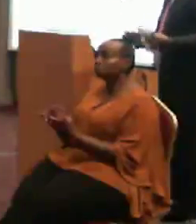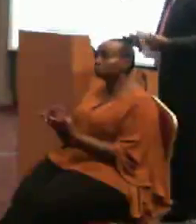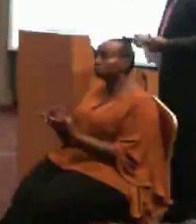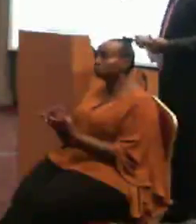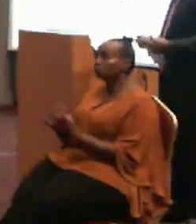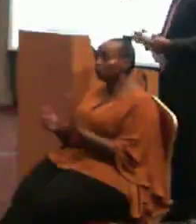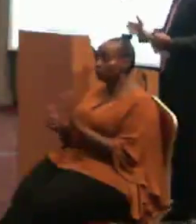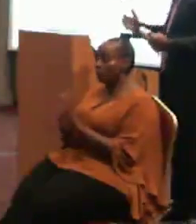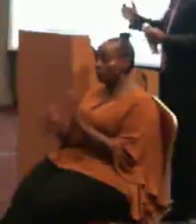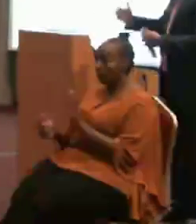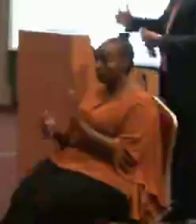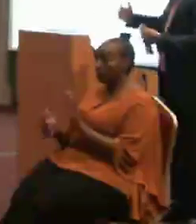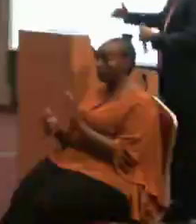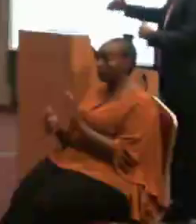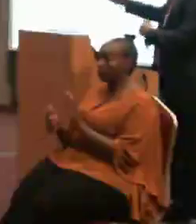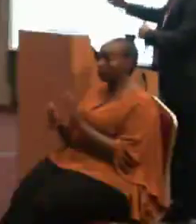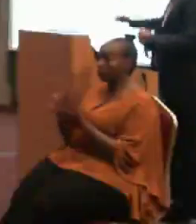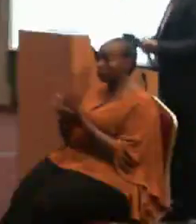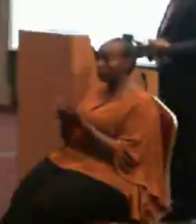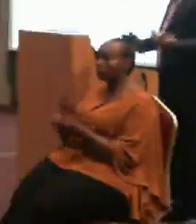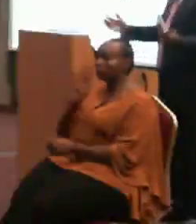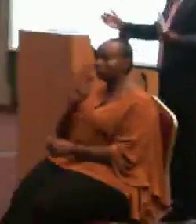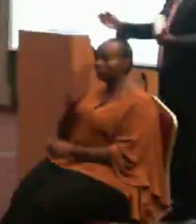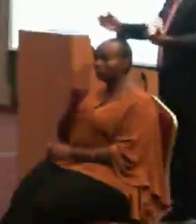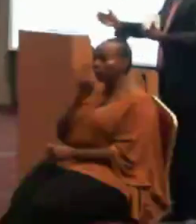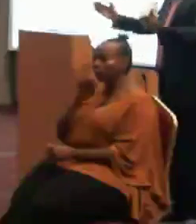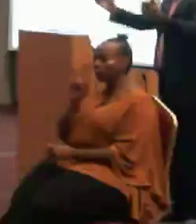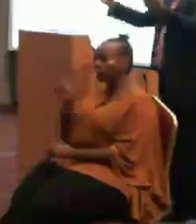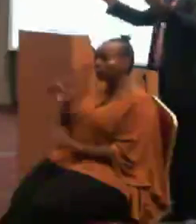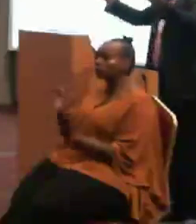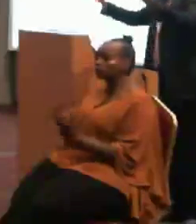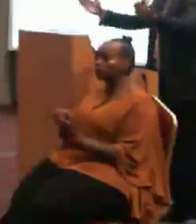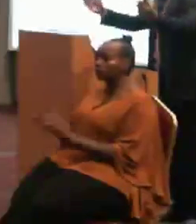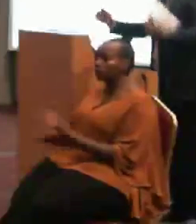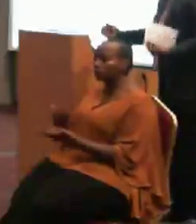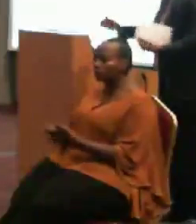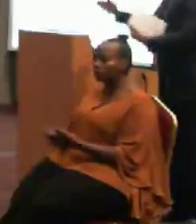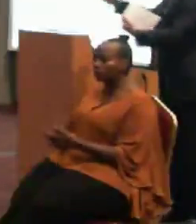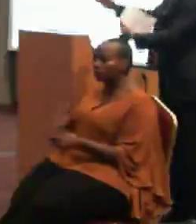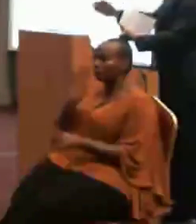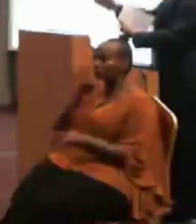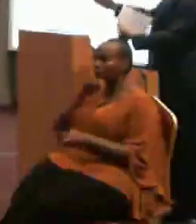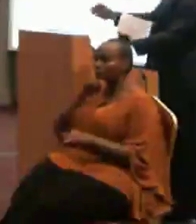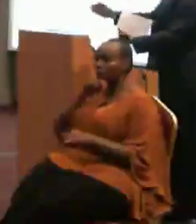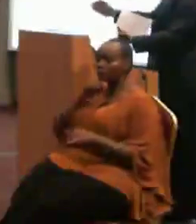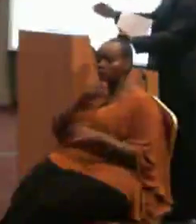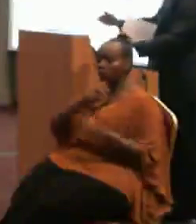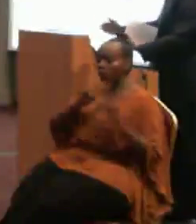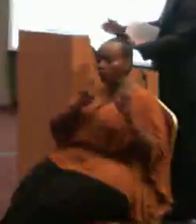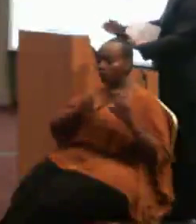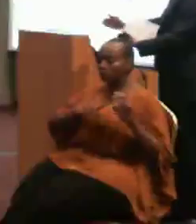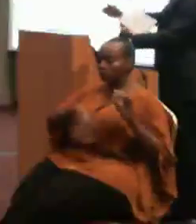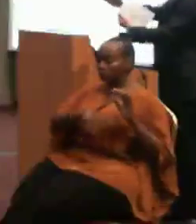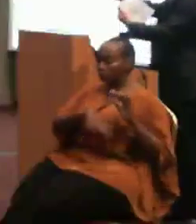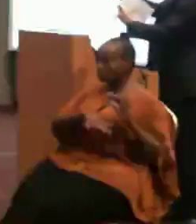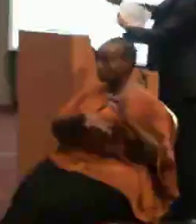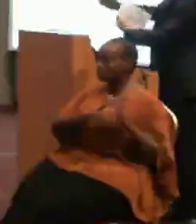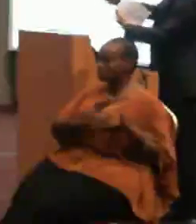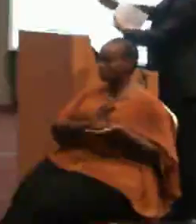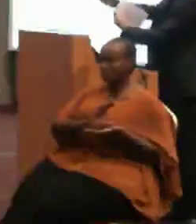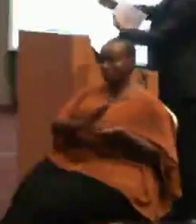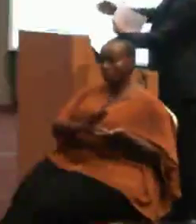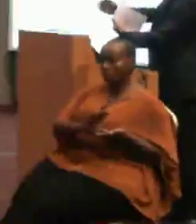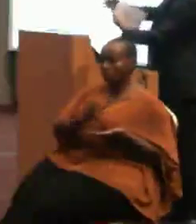legal perspective, you will then subordinate other lenders. So you will take a power station, you will fund it on a project finance basis. So